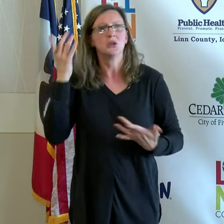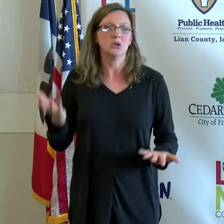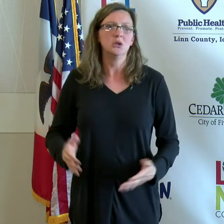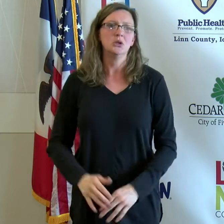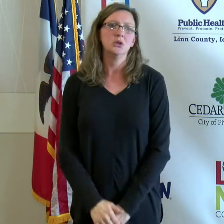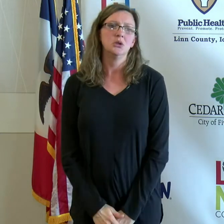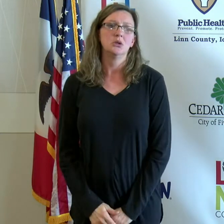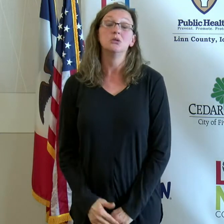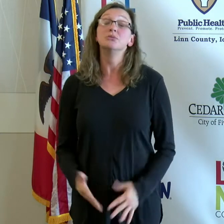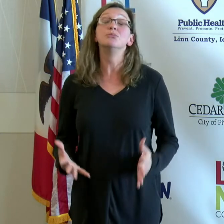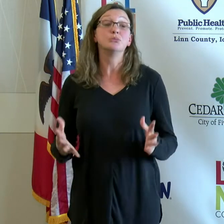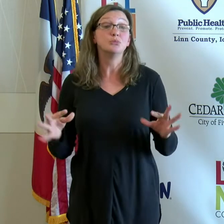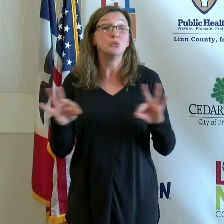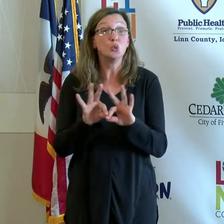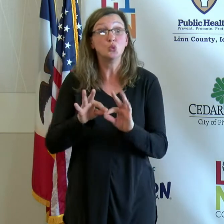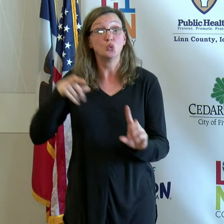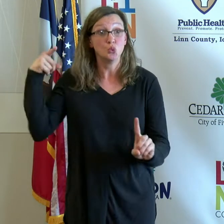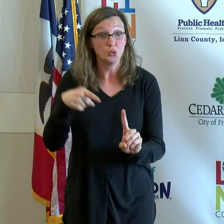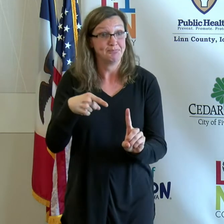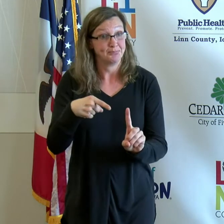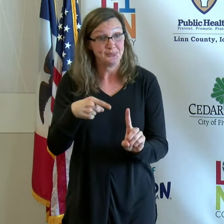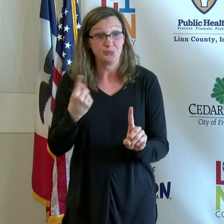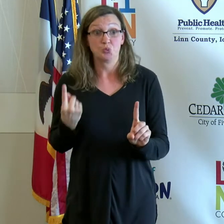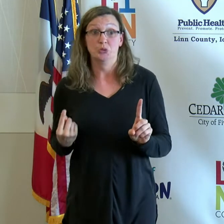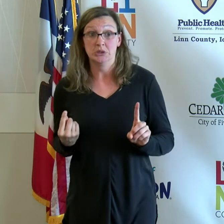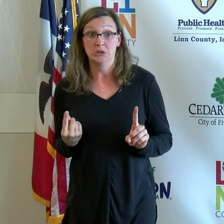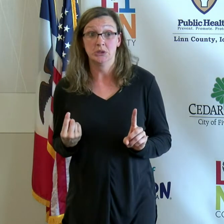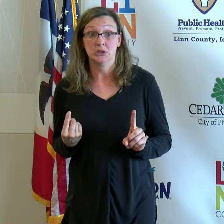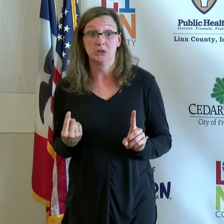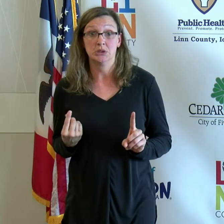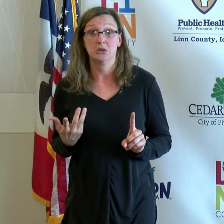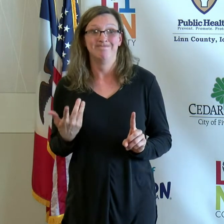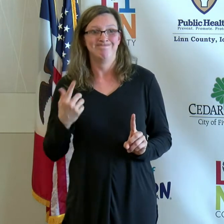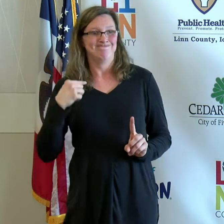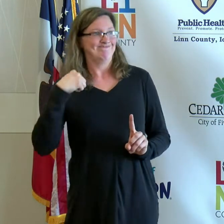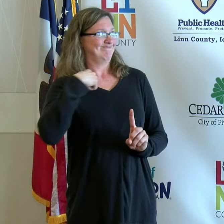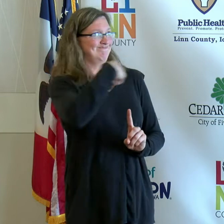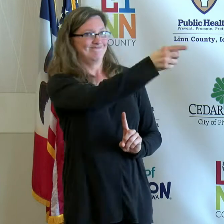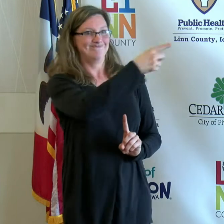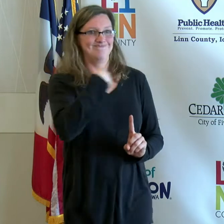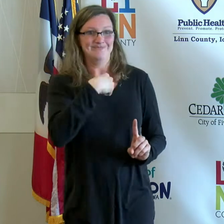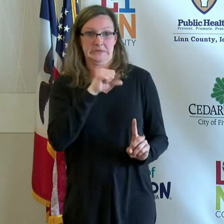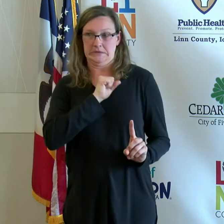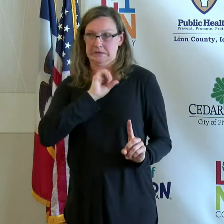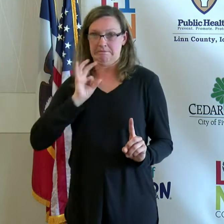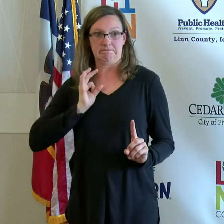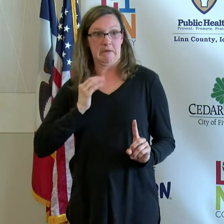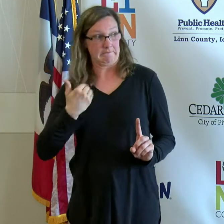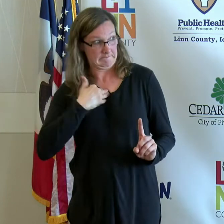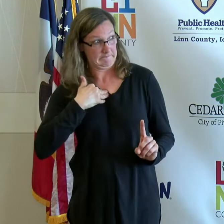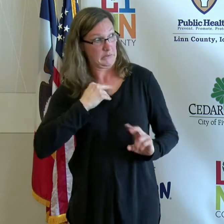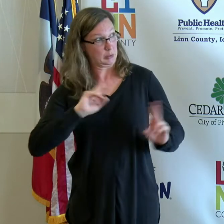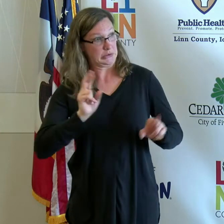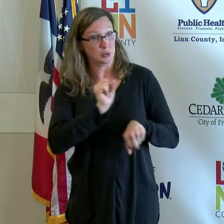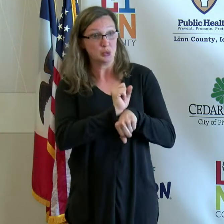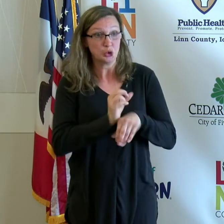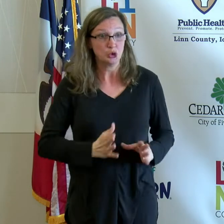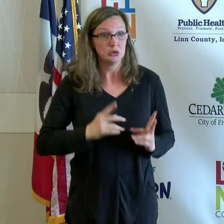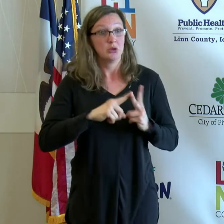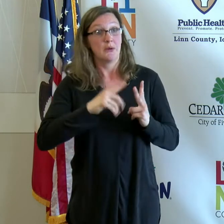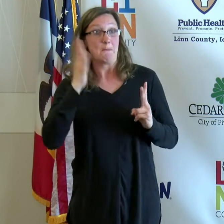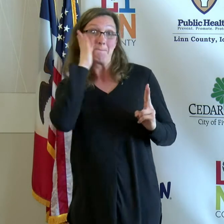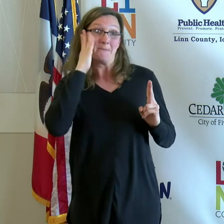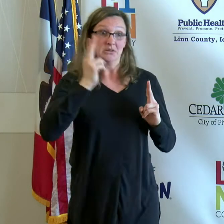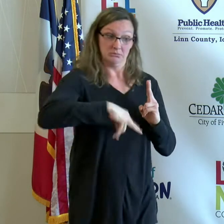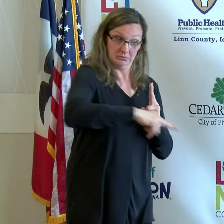community to stay at home, self-isolate, and practice social distancing. One of the questions that was delivered to